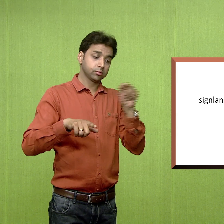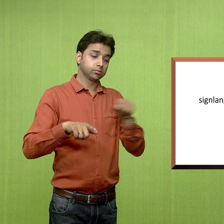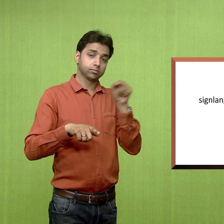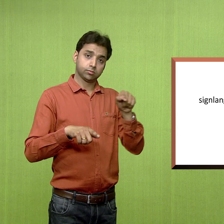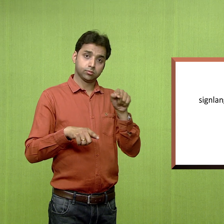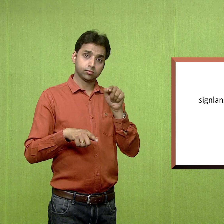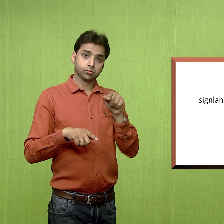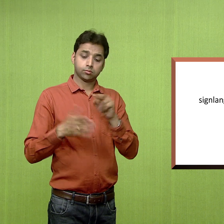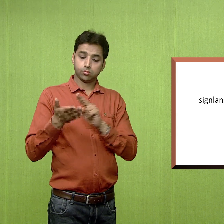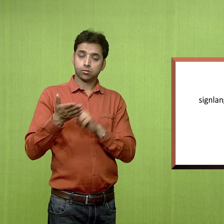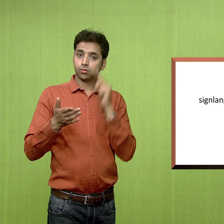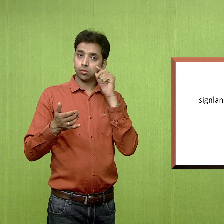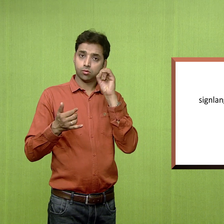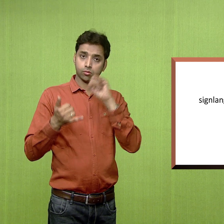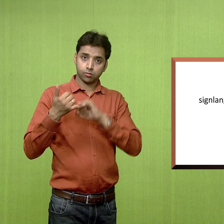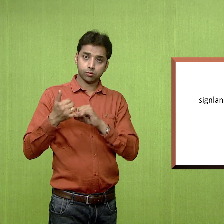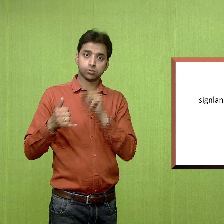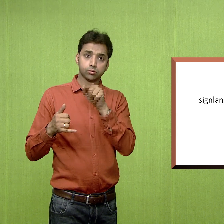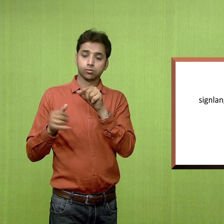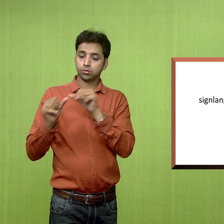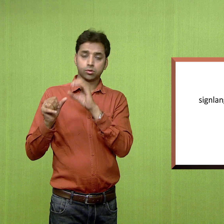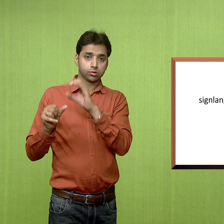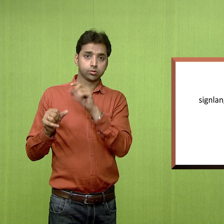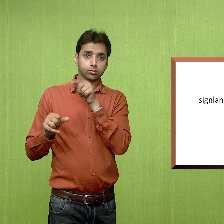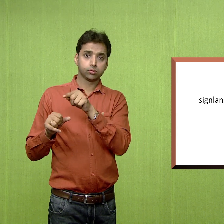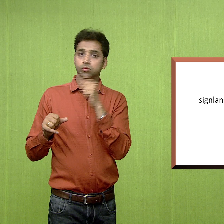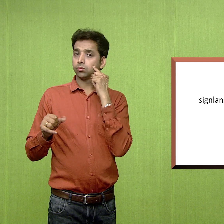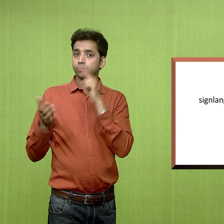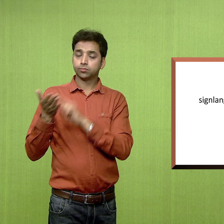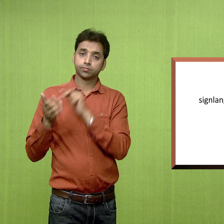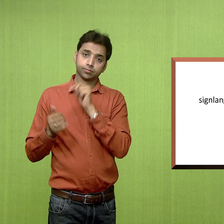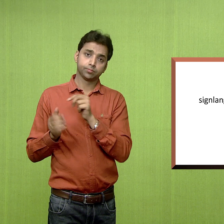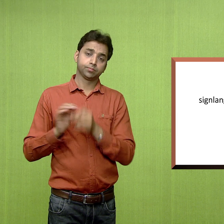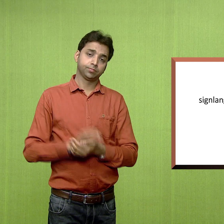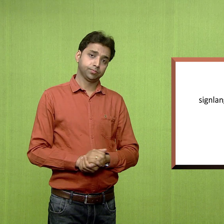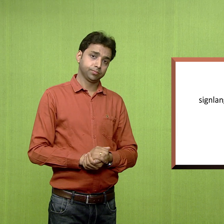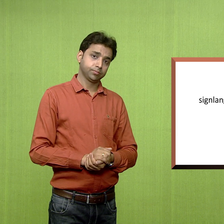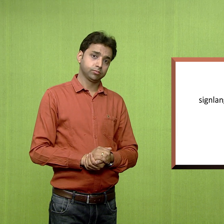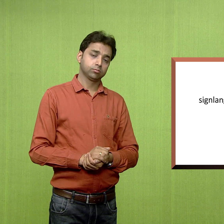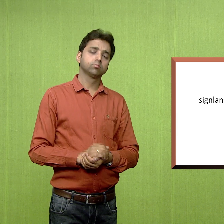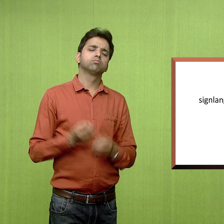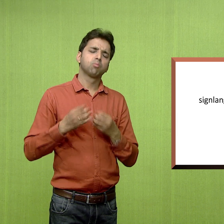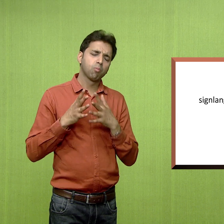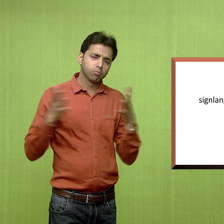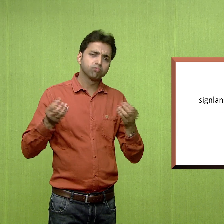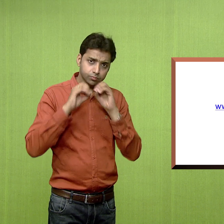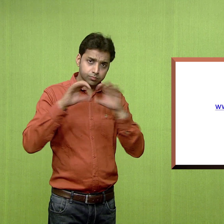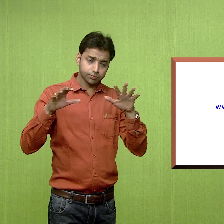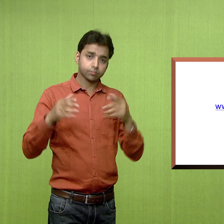signlanguage@nios.ac.in. For more information, you can